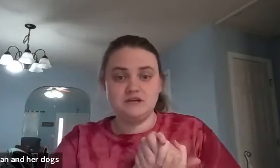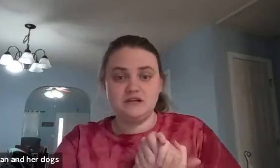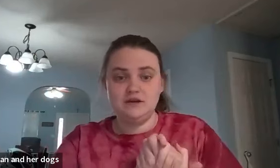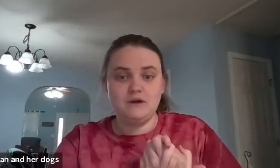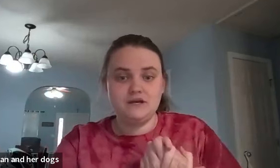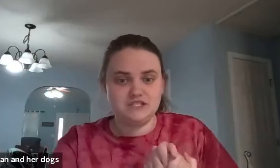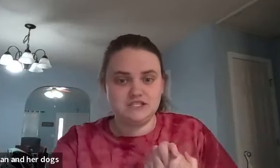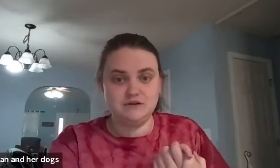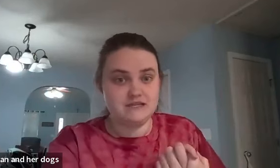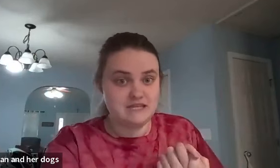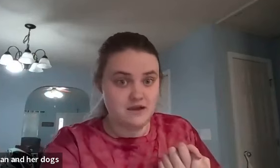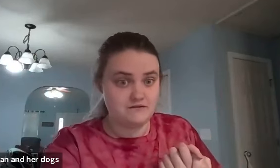any questions you guys have.